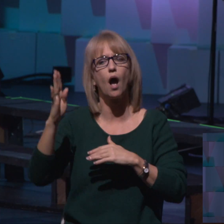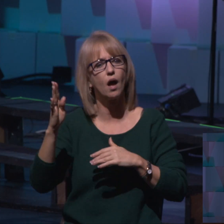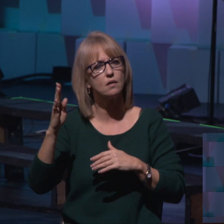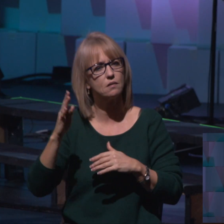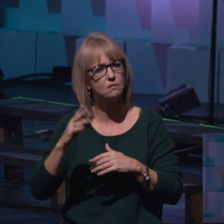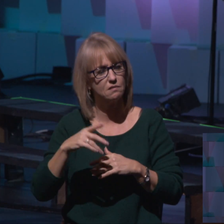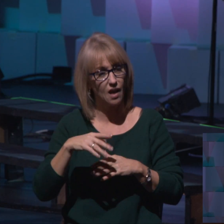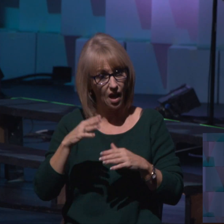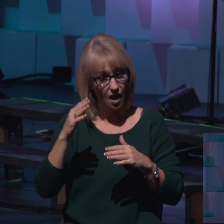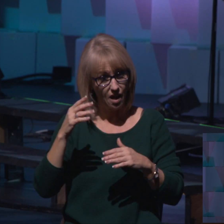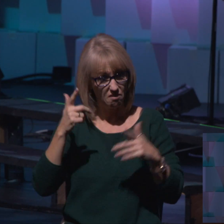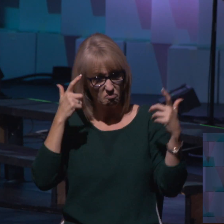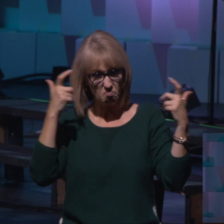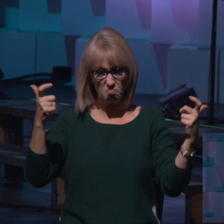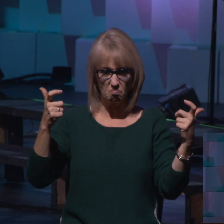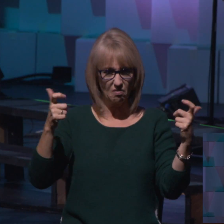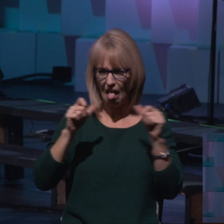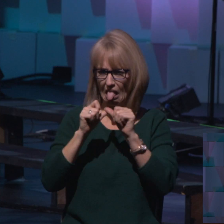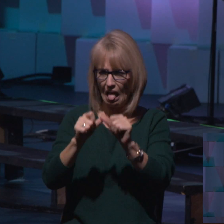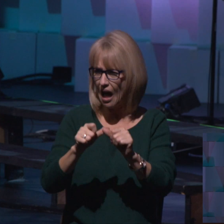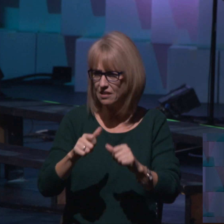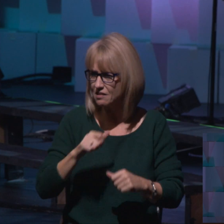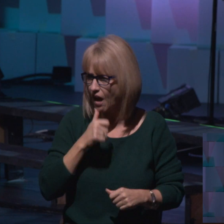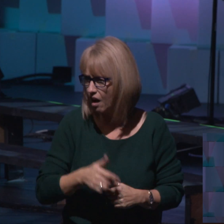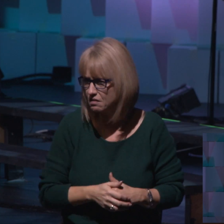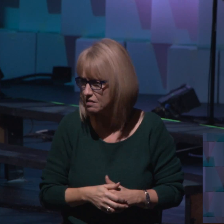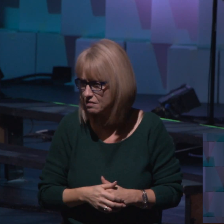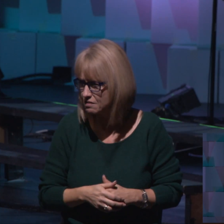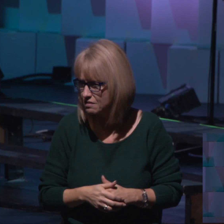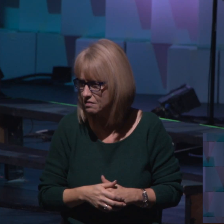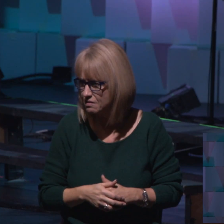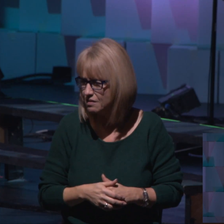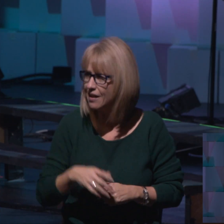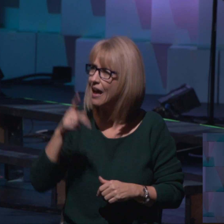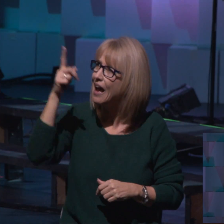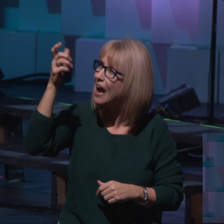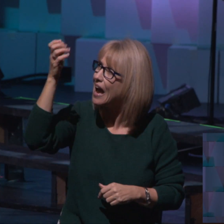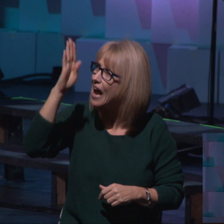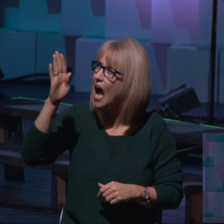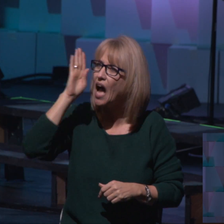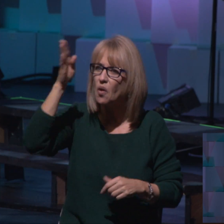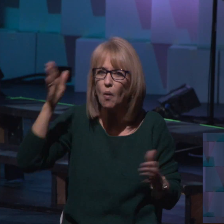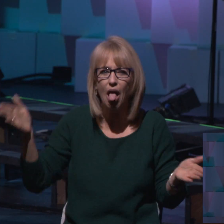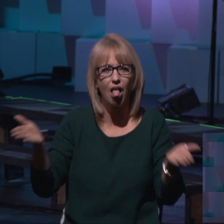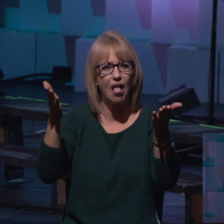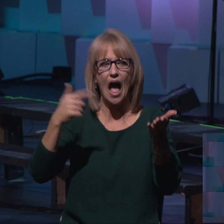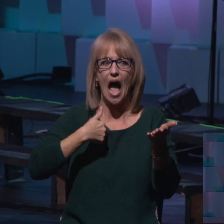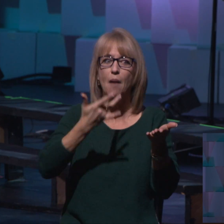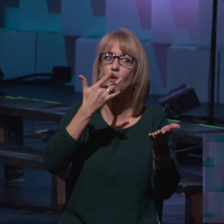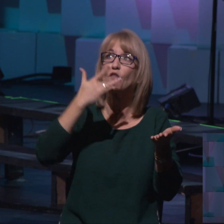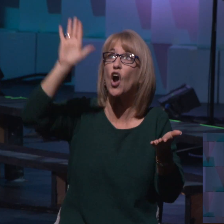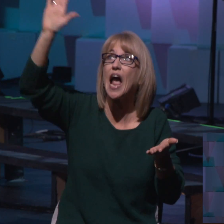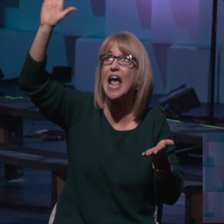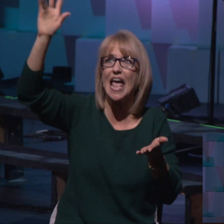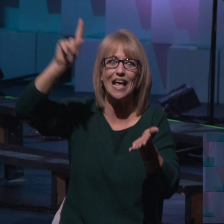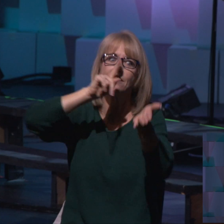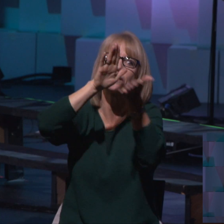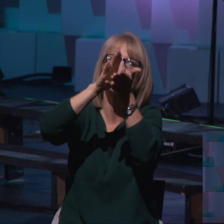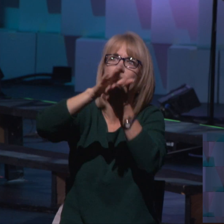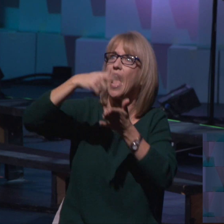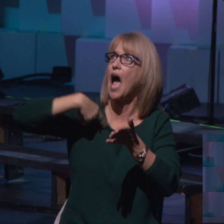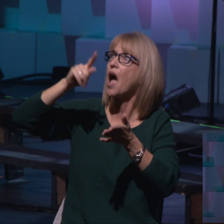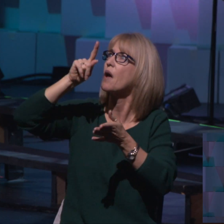yourself, God is the one who's going to exalt us. God is the one who's going to lift us up. And I'd rather have his blessings and his